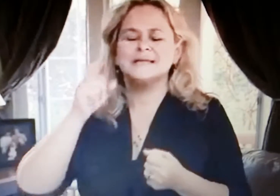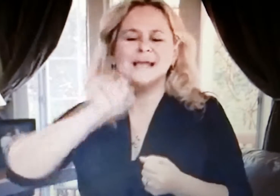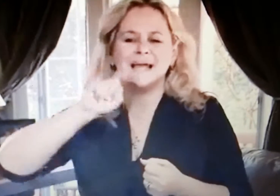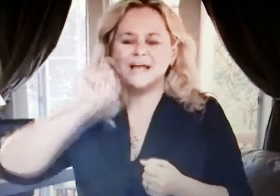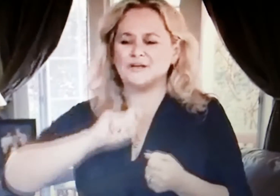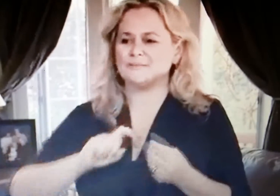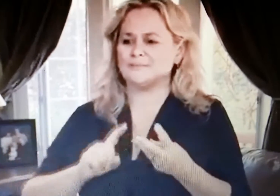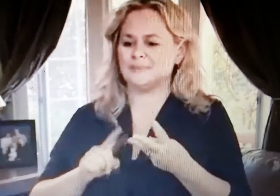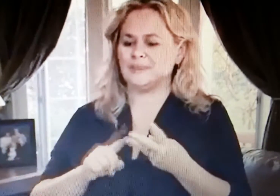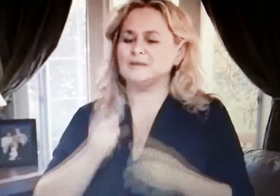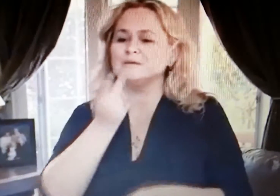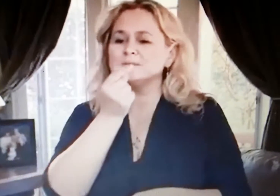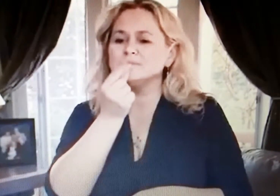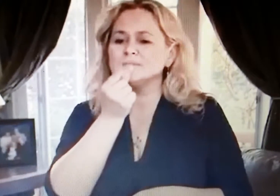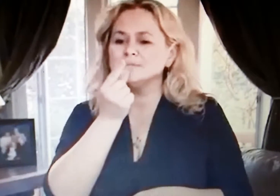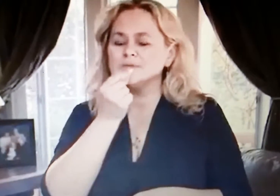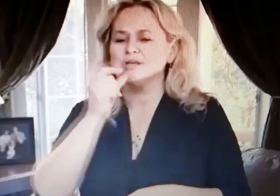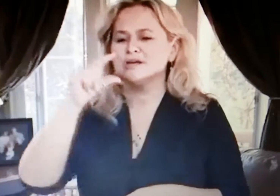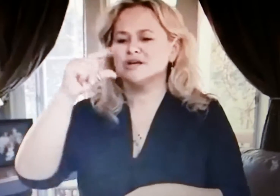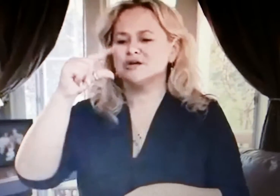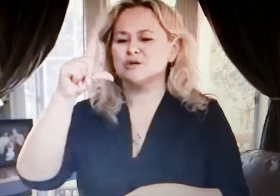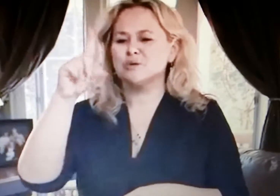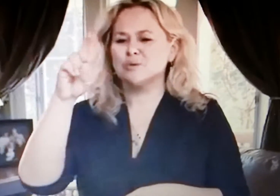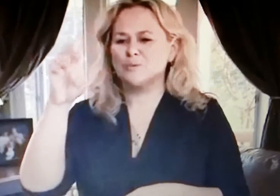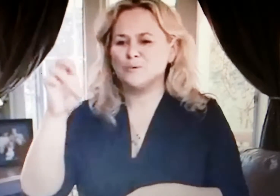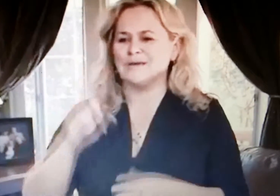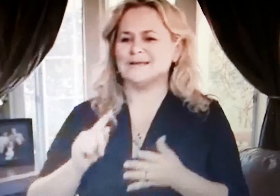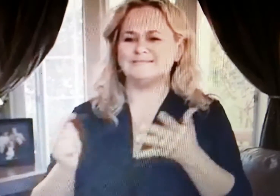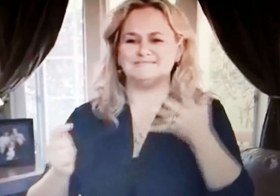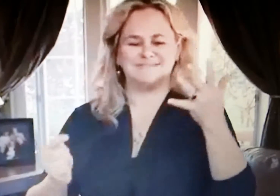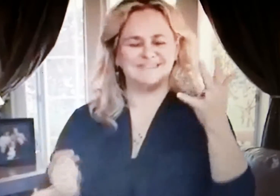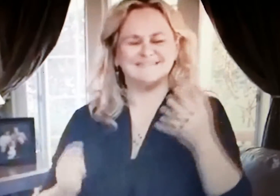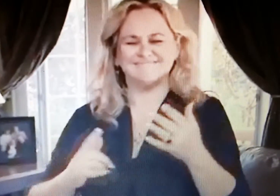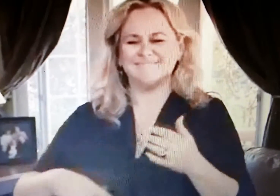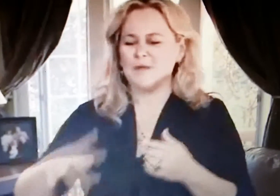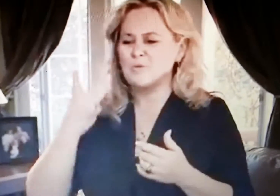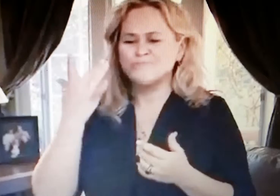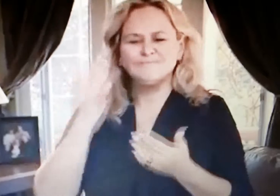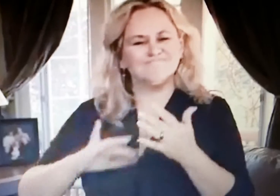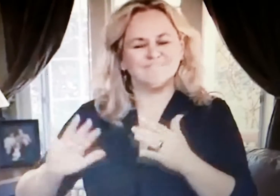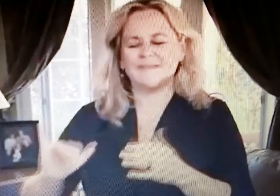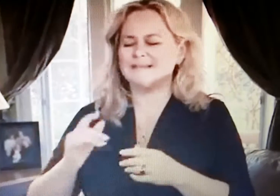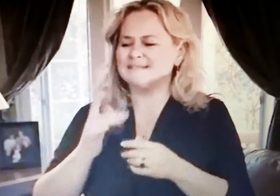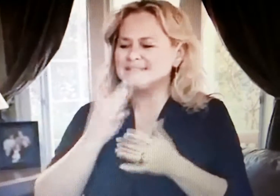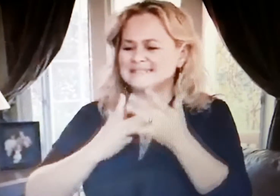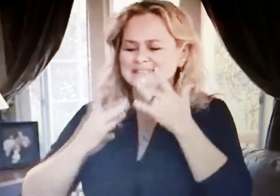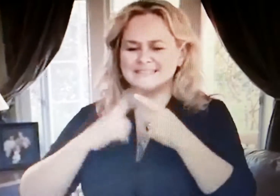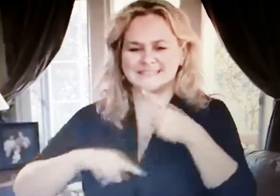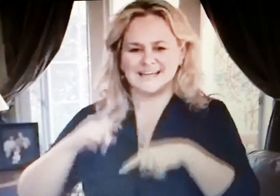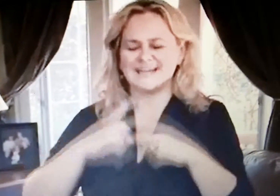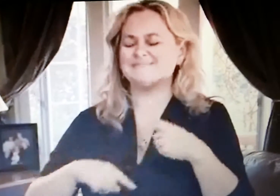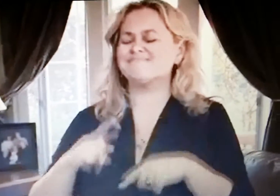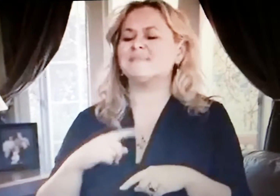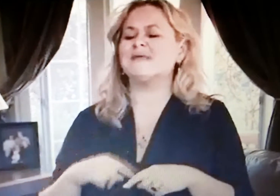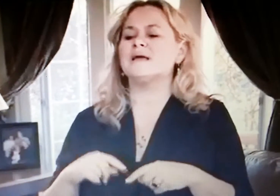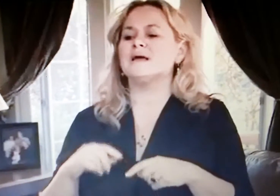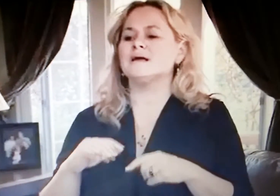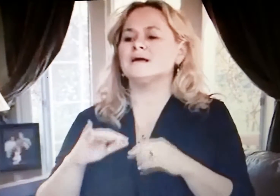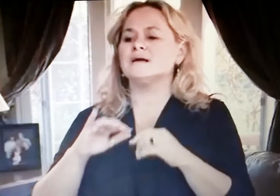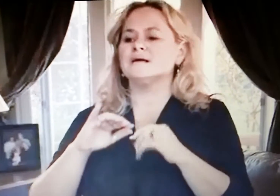trying to remember a different one. Car was like this, or glue was like this. There were